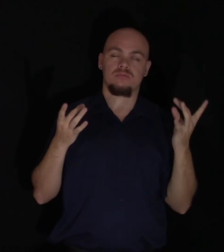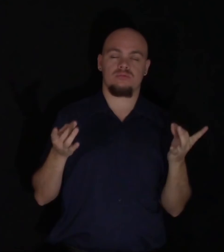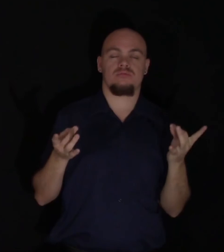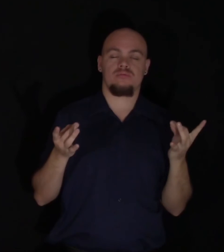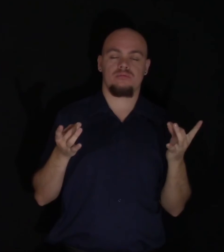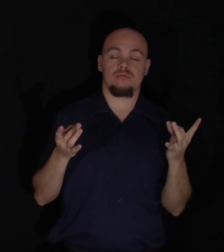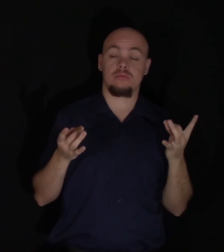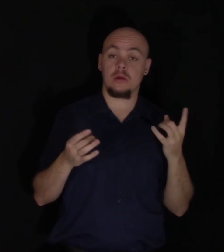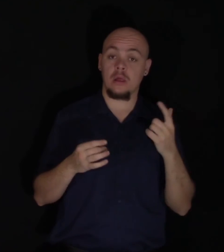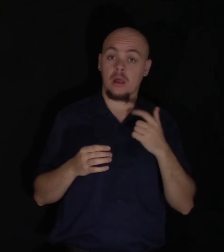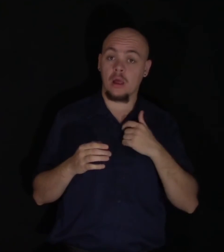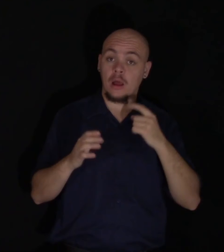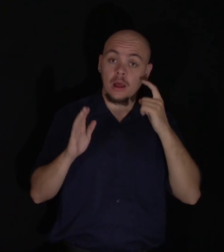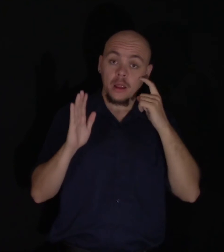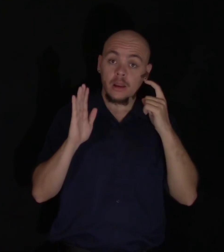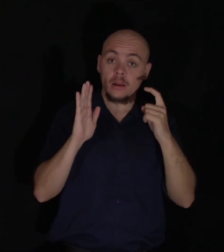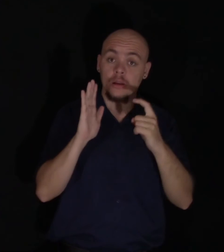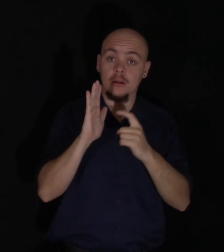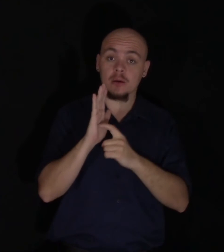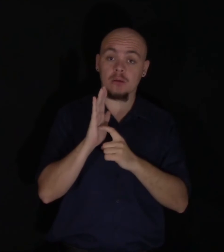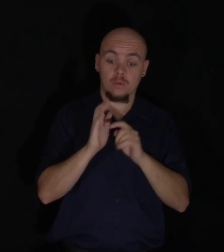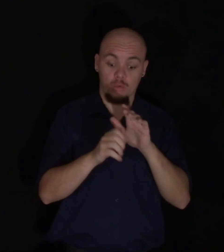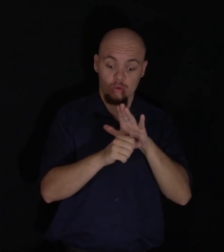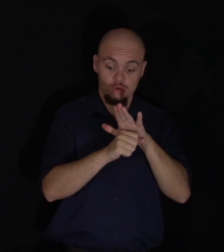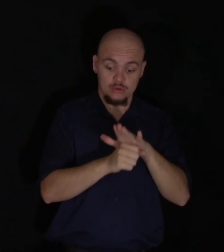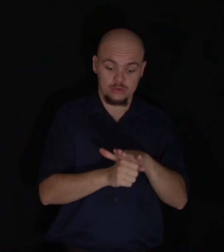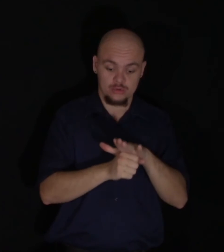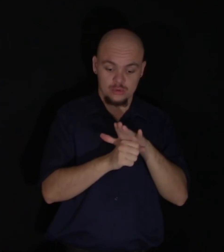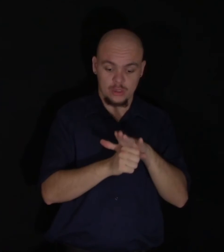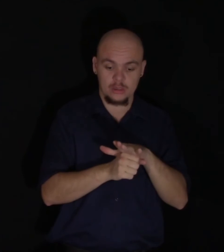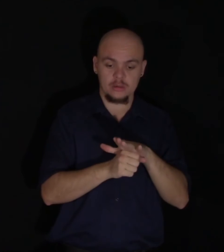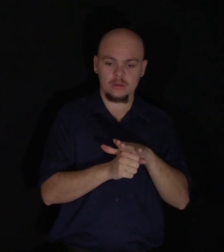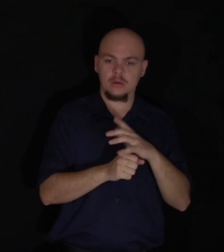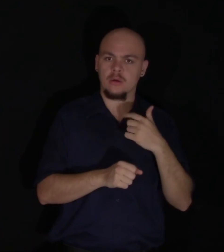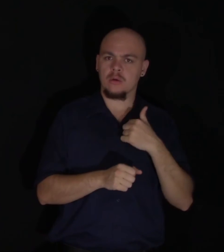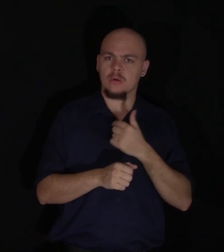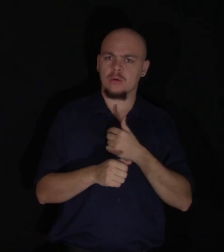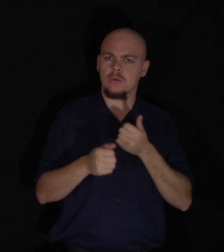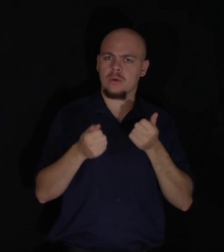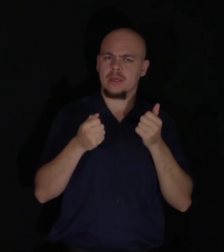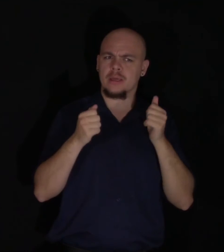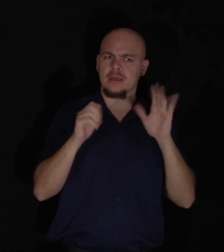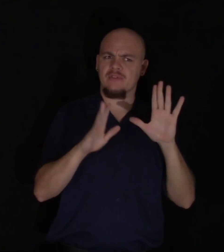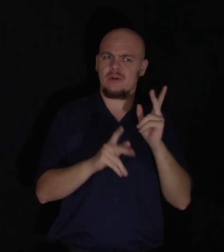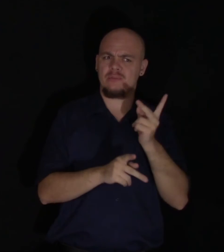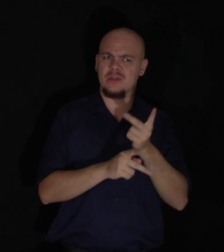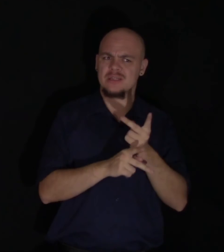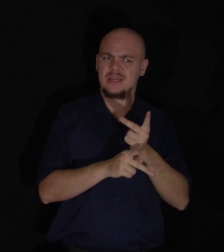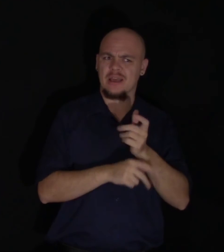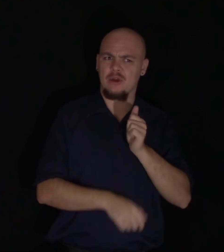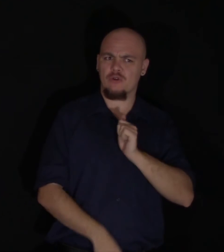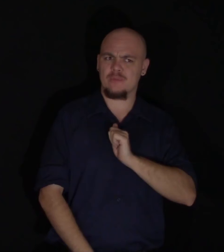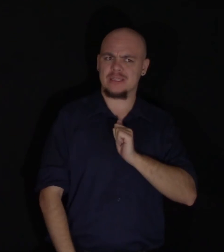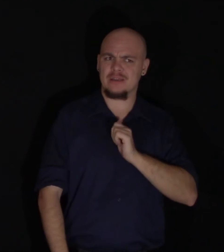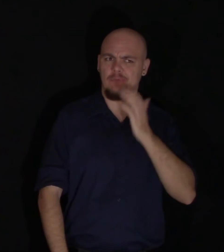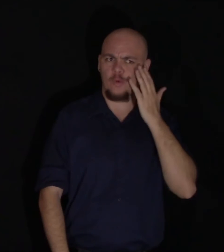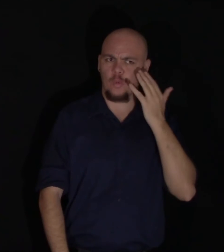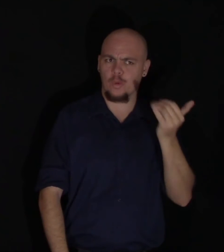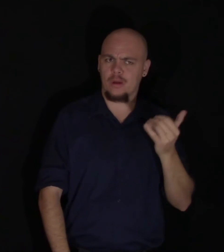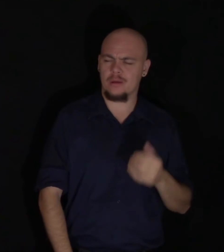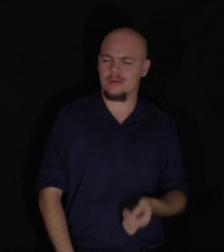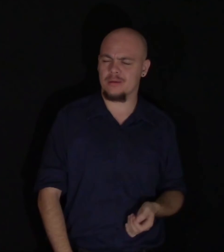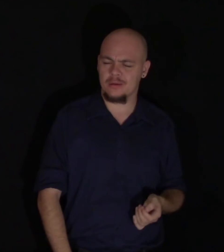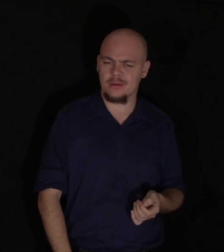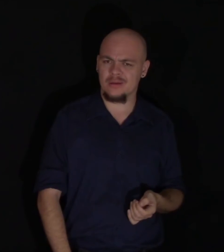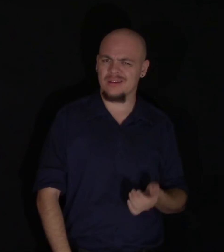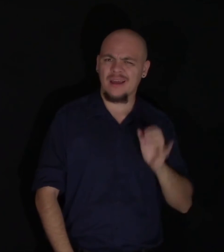I discovered, wow, when we're so stressed out, why do we give up on taking care of ourselves? Why does that